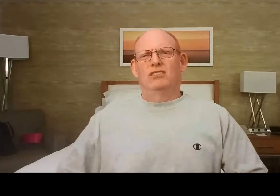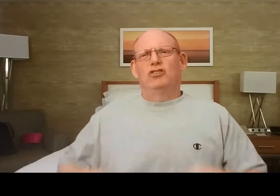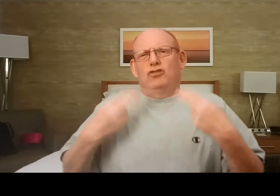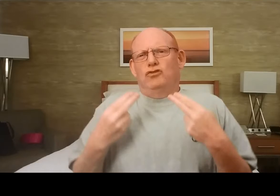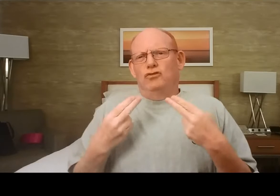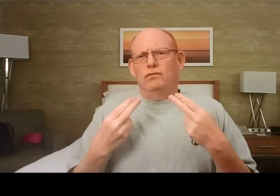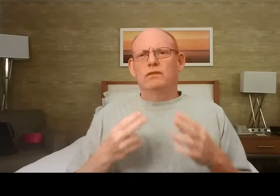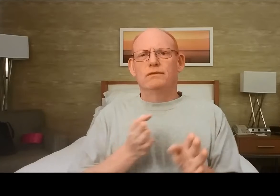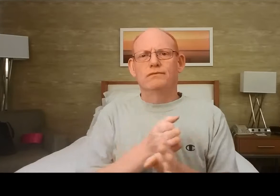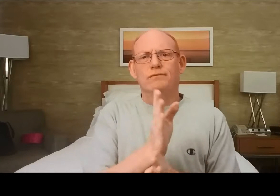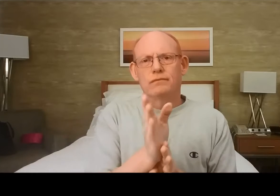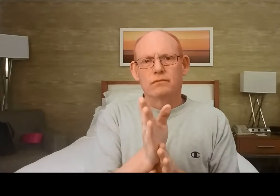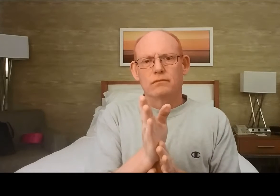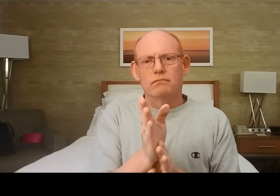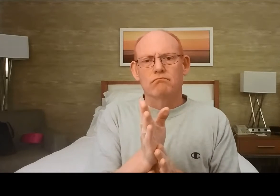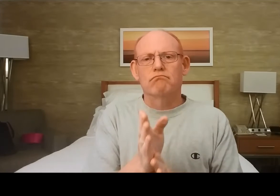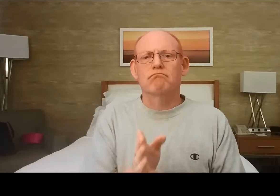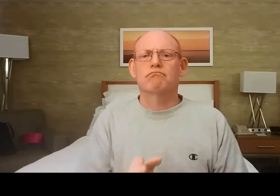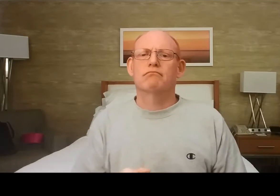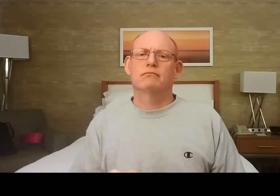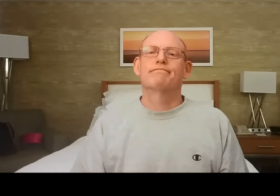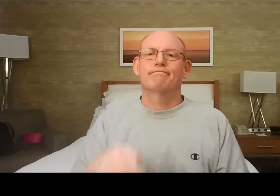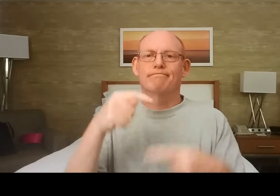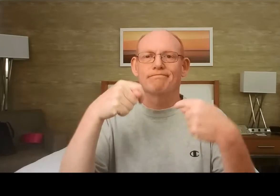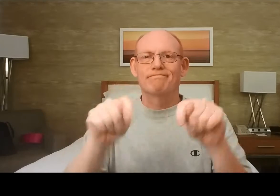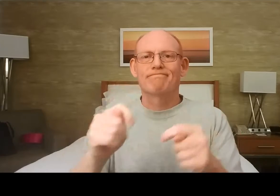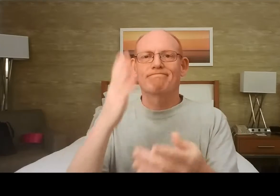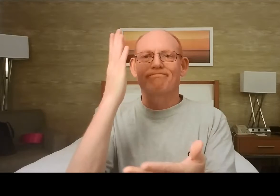You know, things like trying to stop climate change